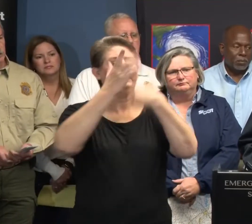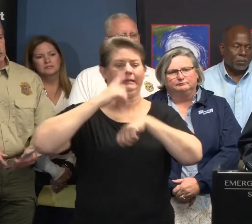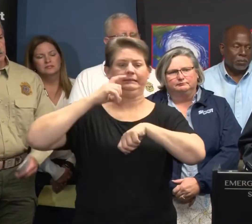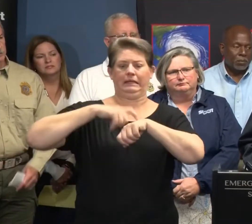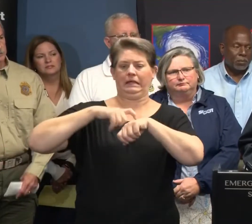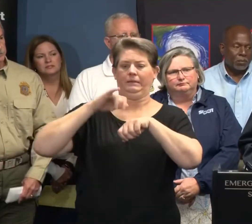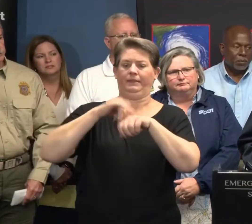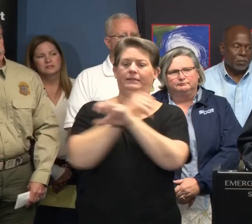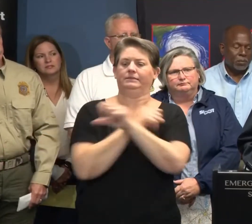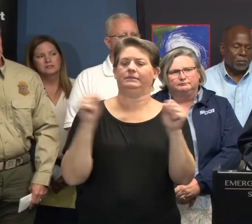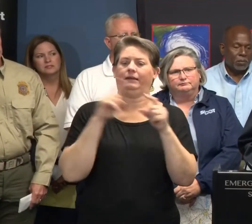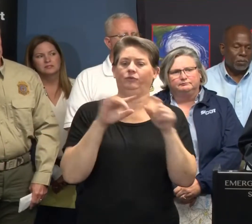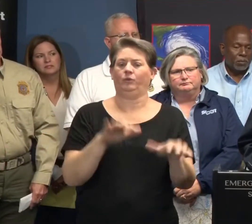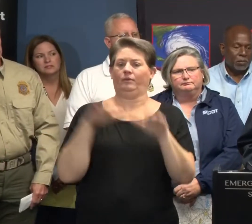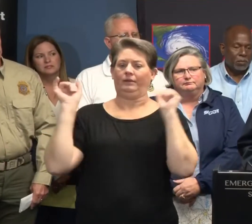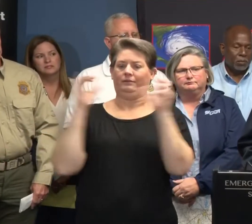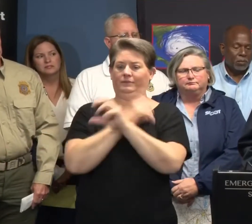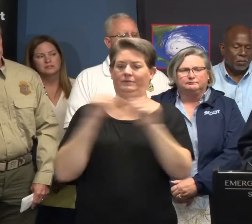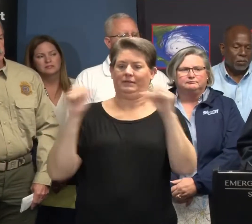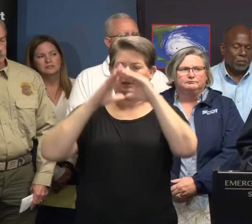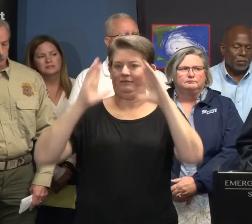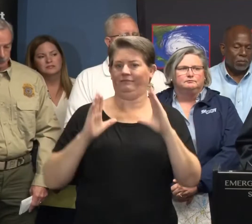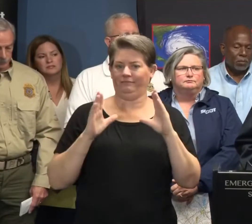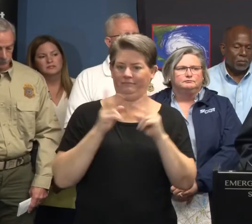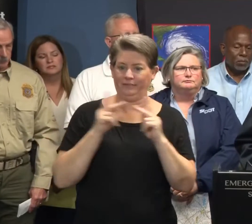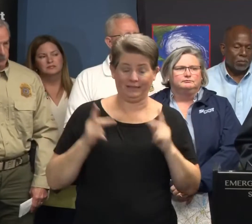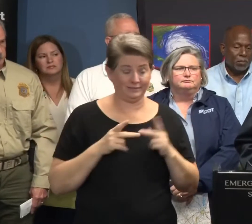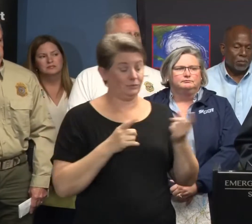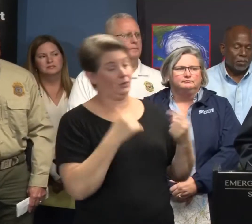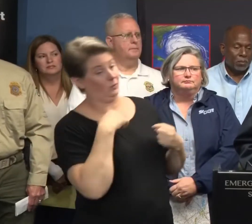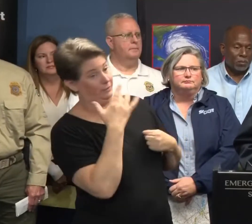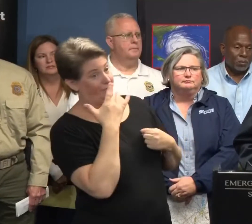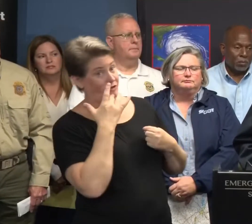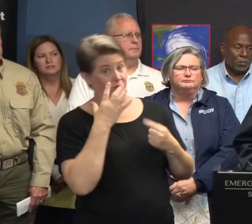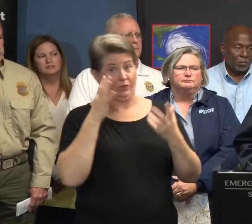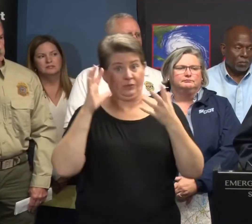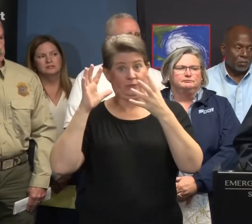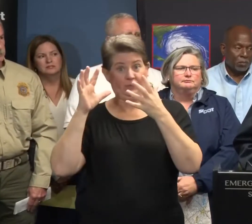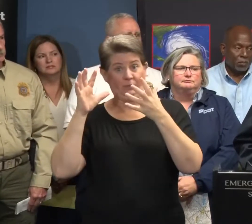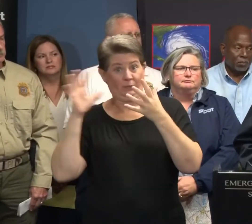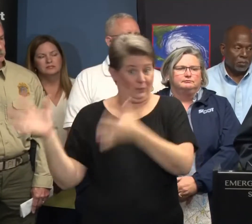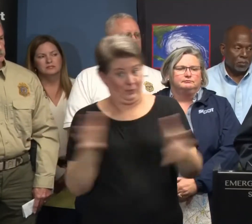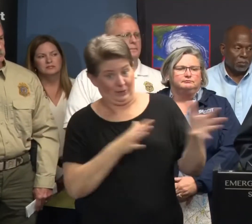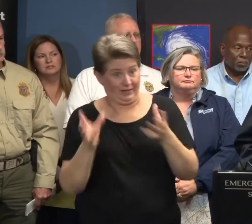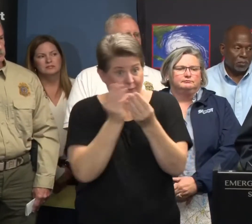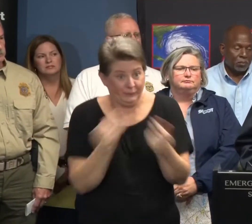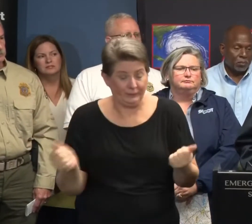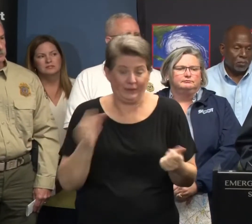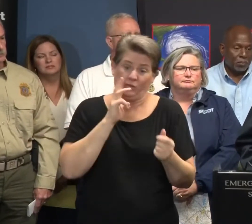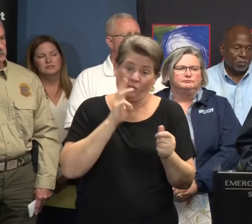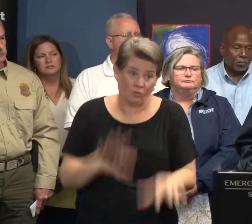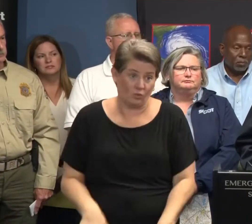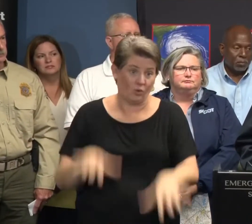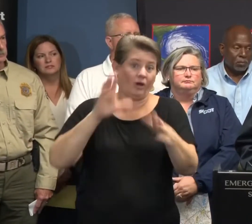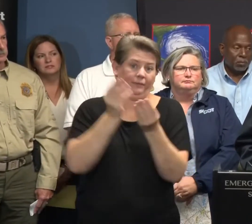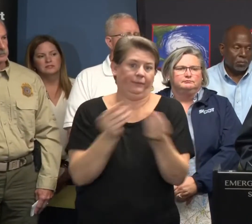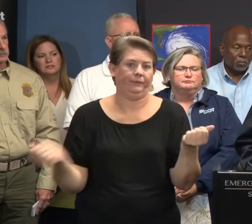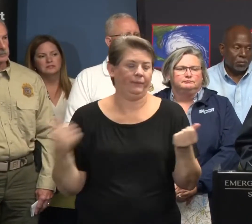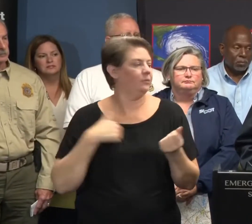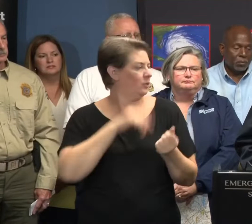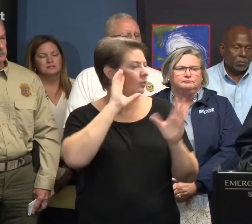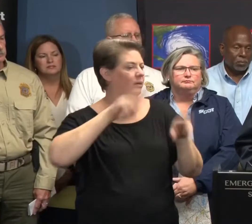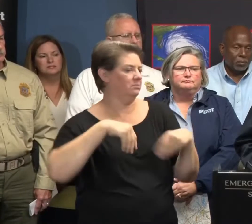their safe spaces? Well, we prefer the wind to be gone and the water to be gone, of course. But we'll be providing